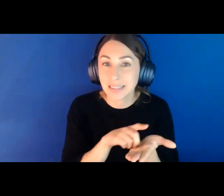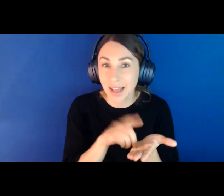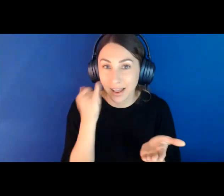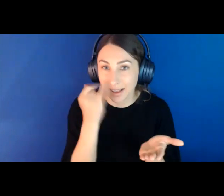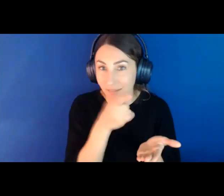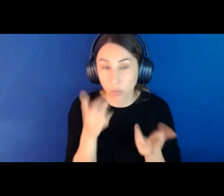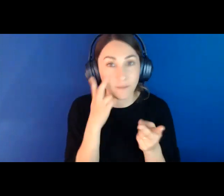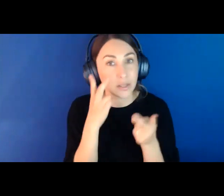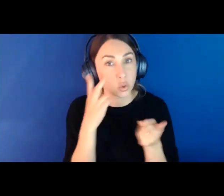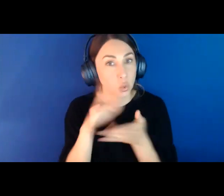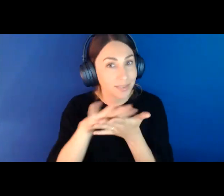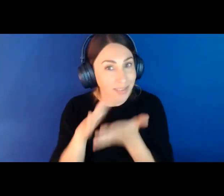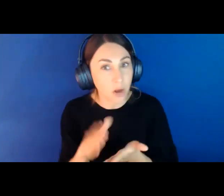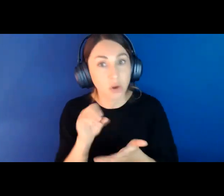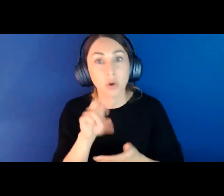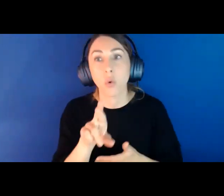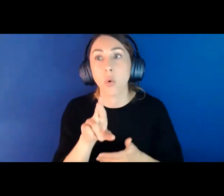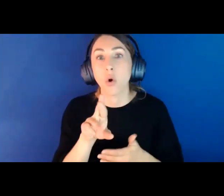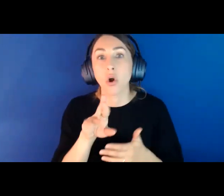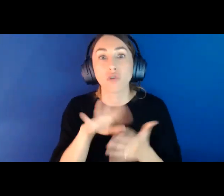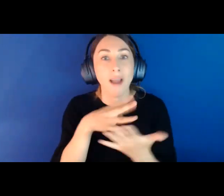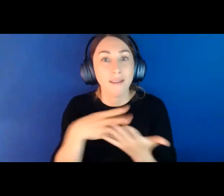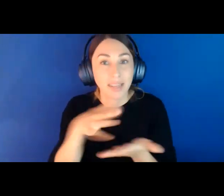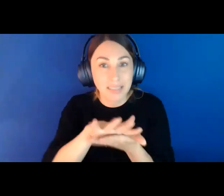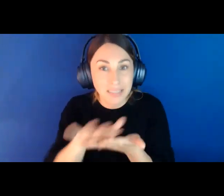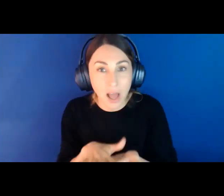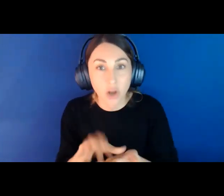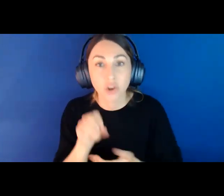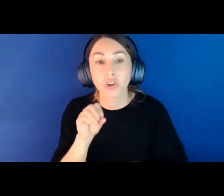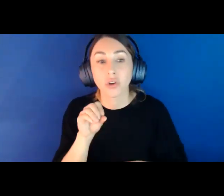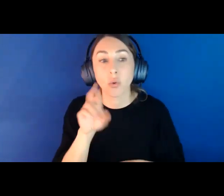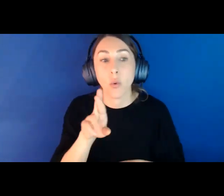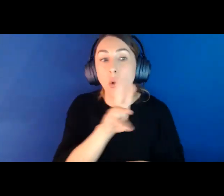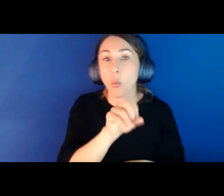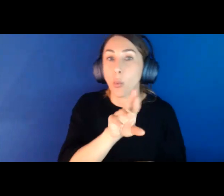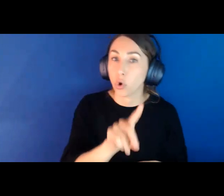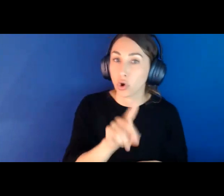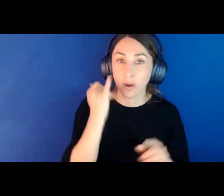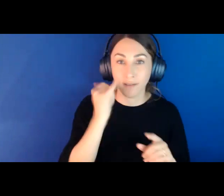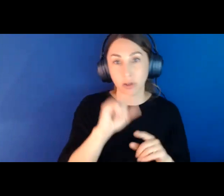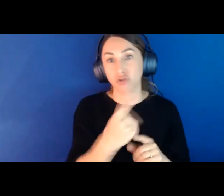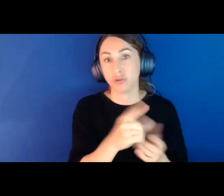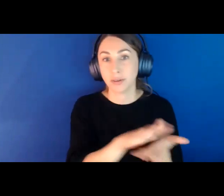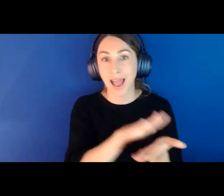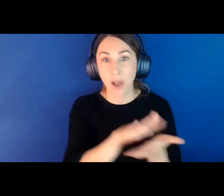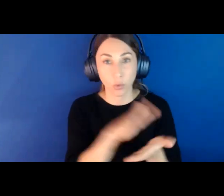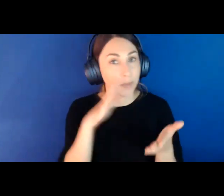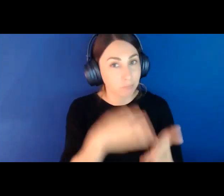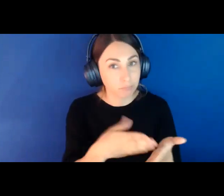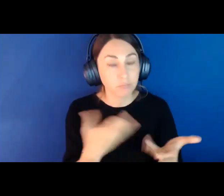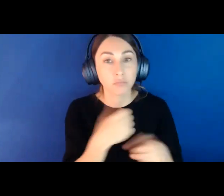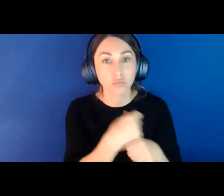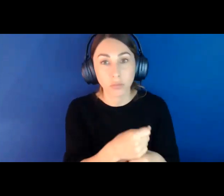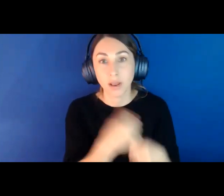visual designer or who is a graphic designer, or Word if you're just making documents with a